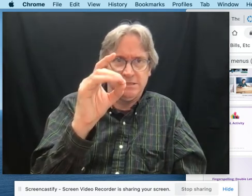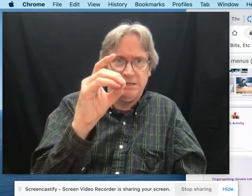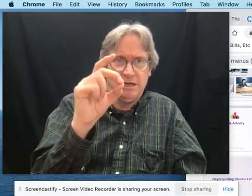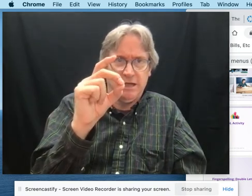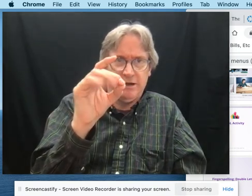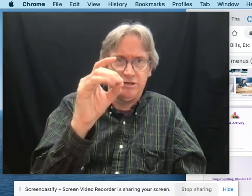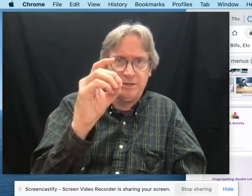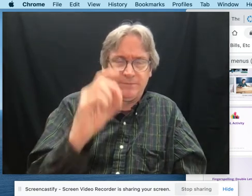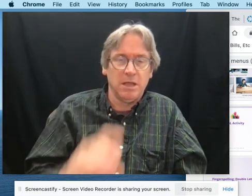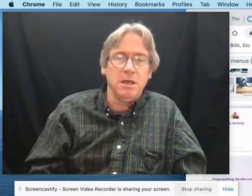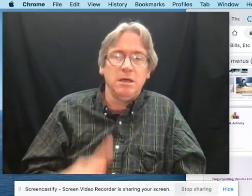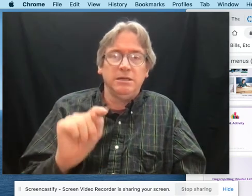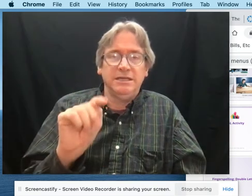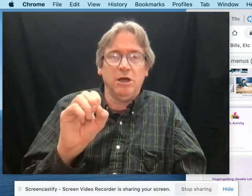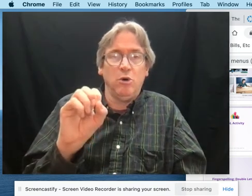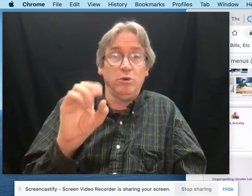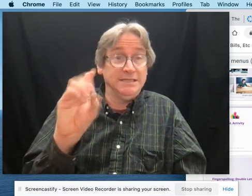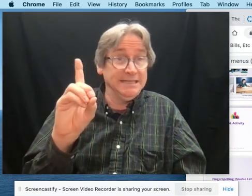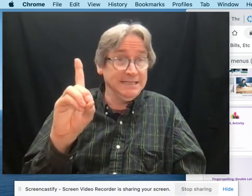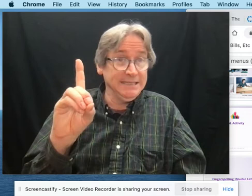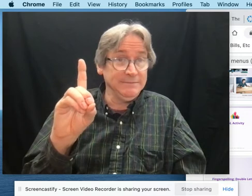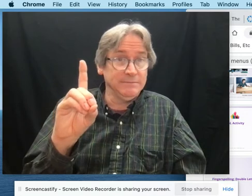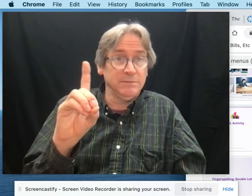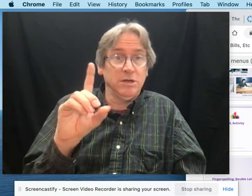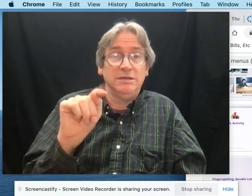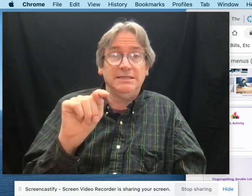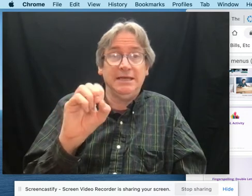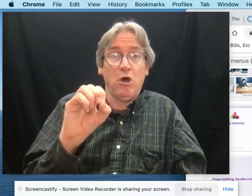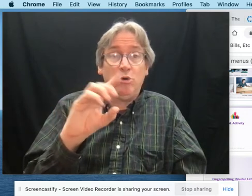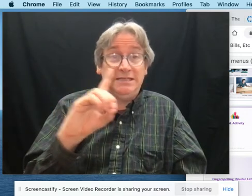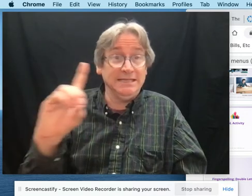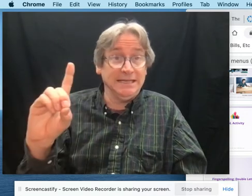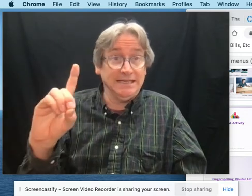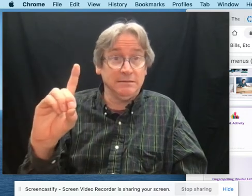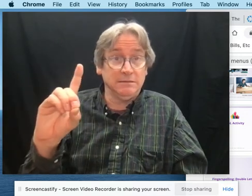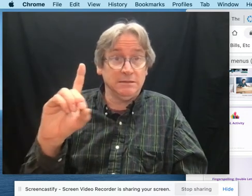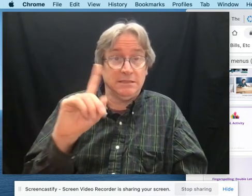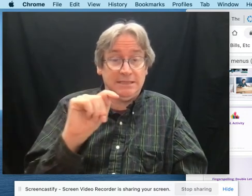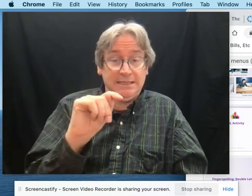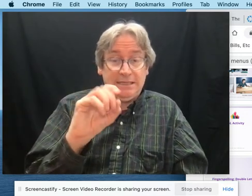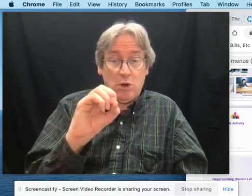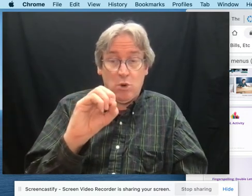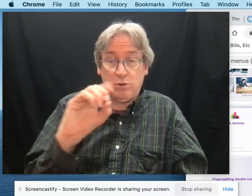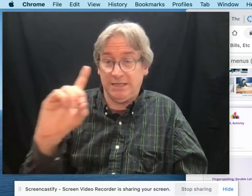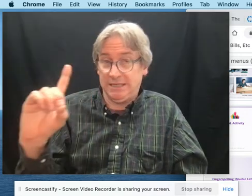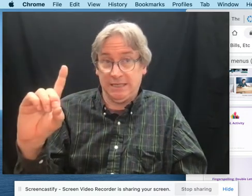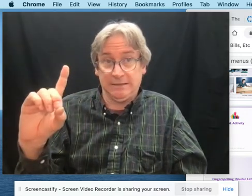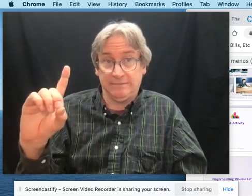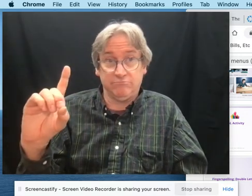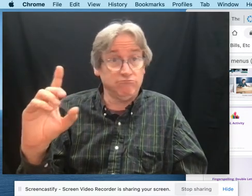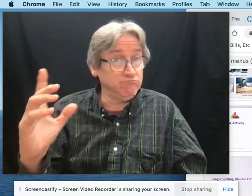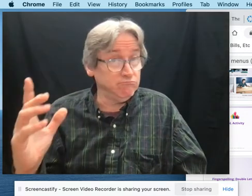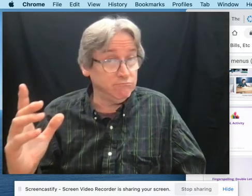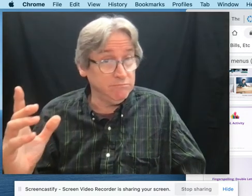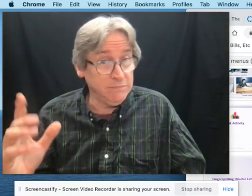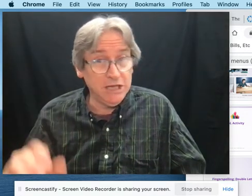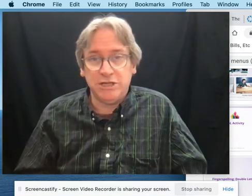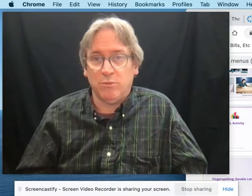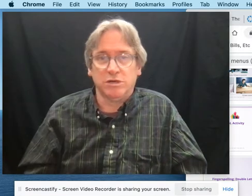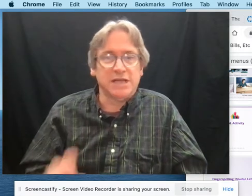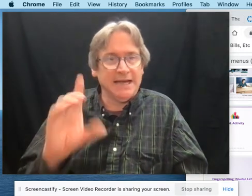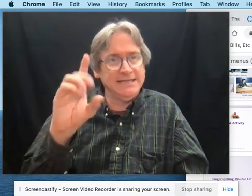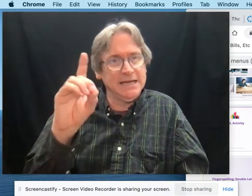less energy. T-O-D-D, T-O-D-D, T-O-D-D.